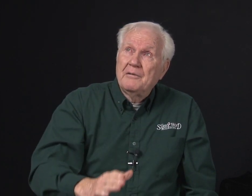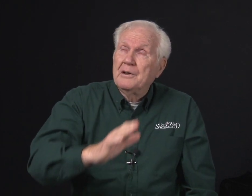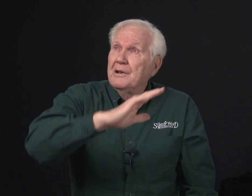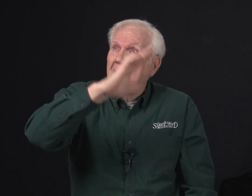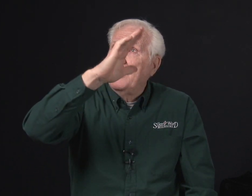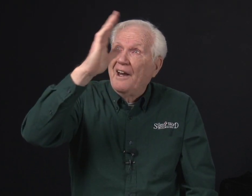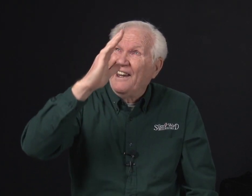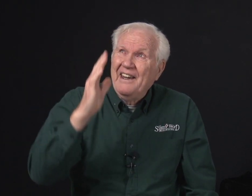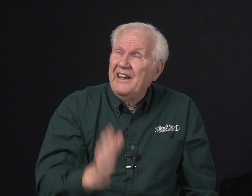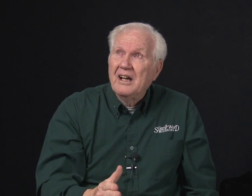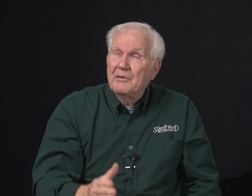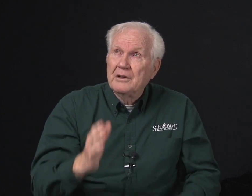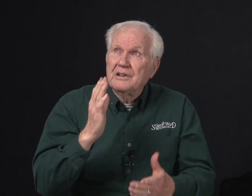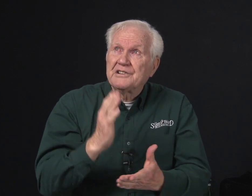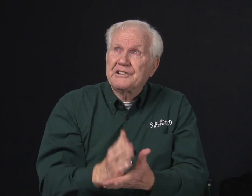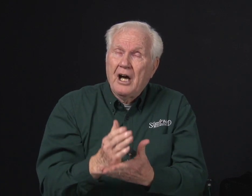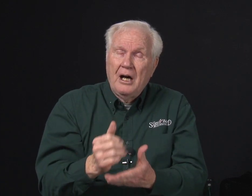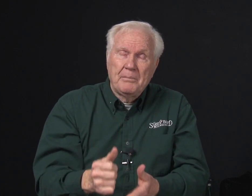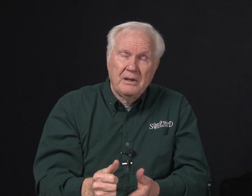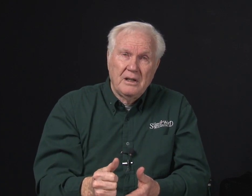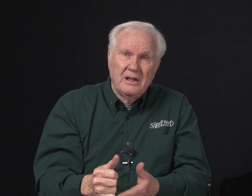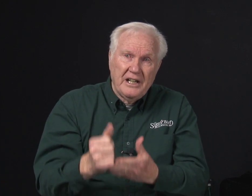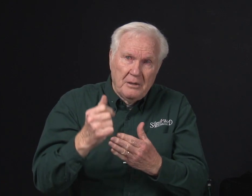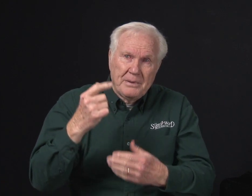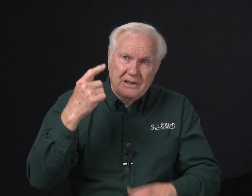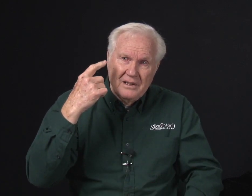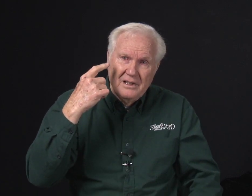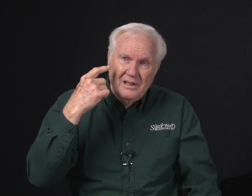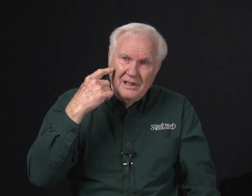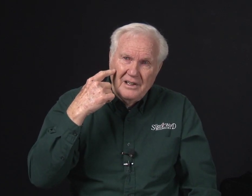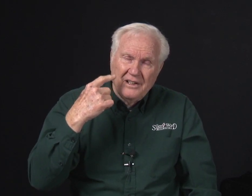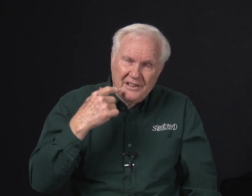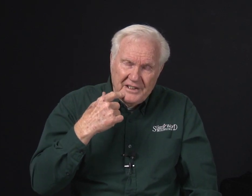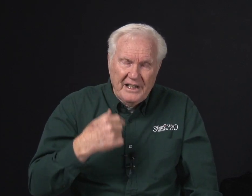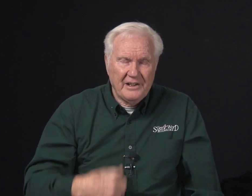never stop helping the deaf.